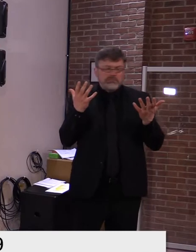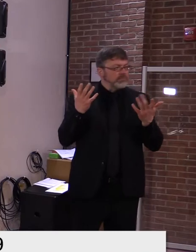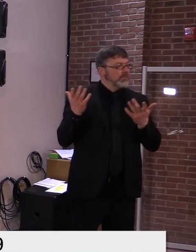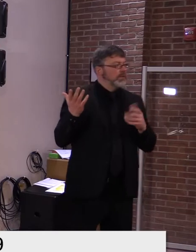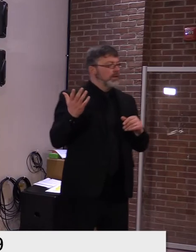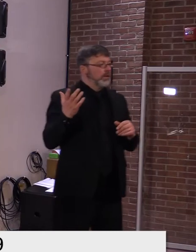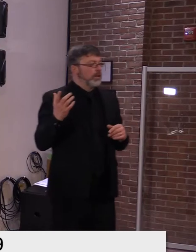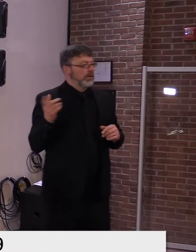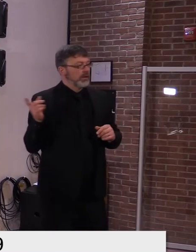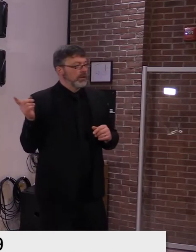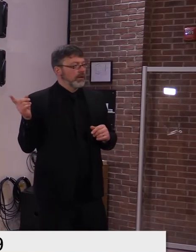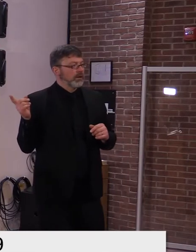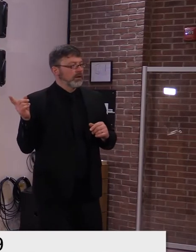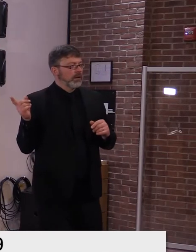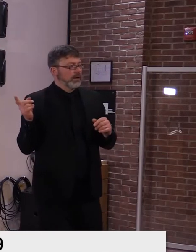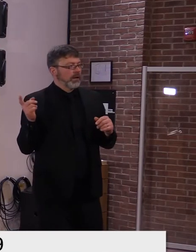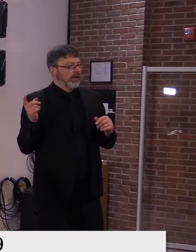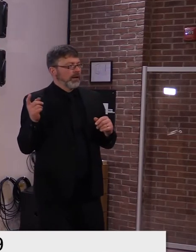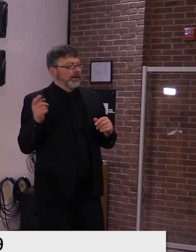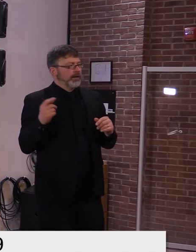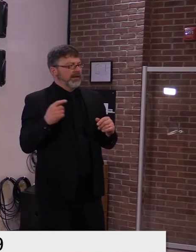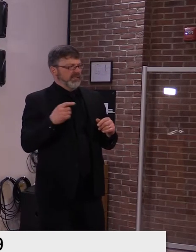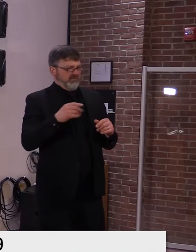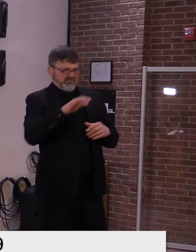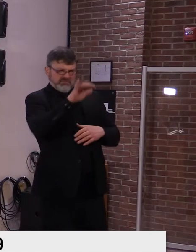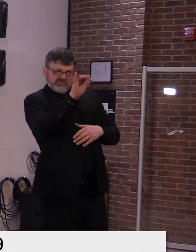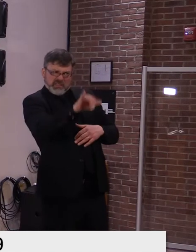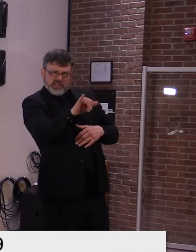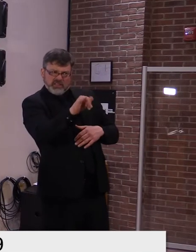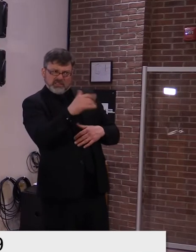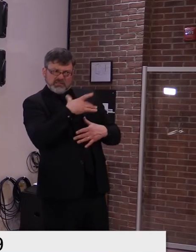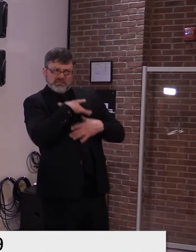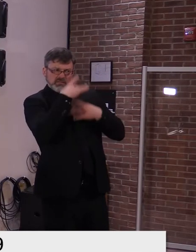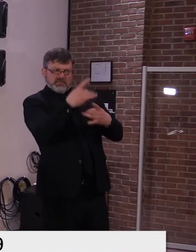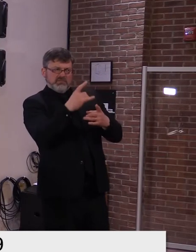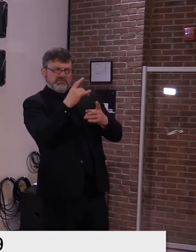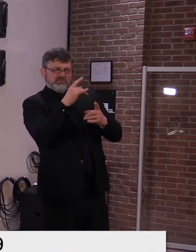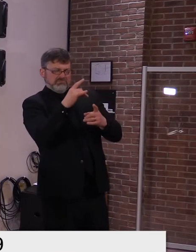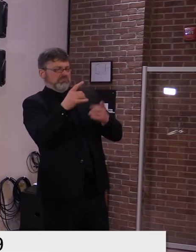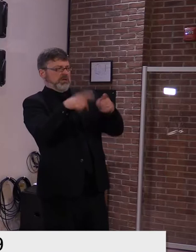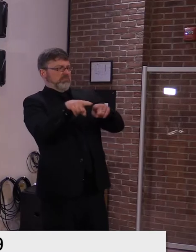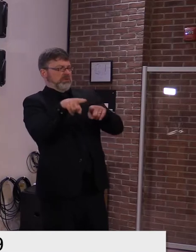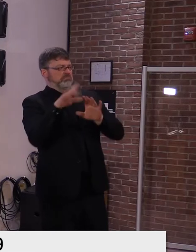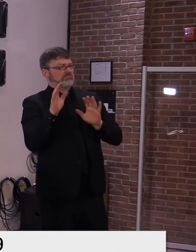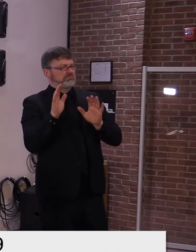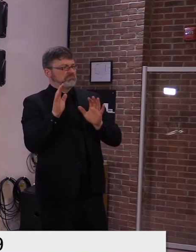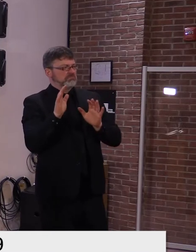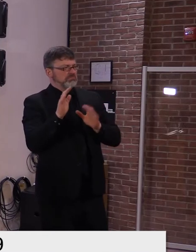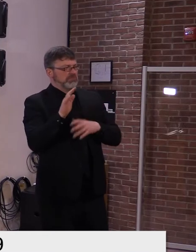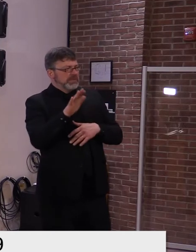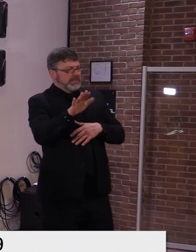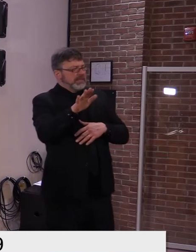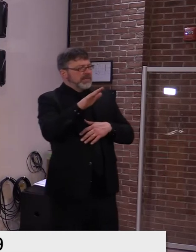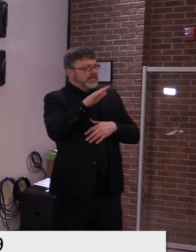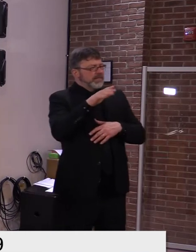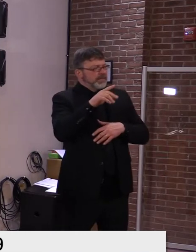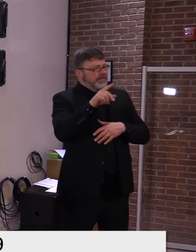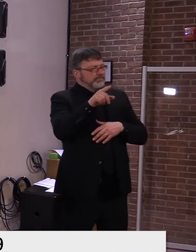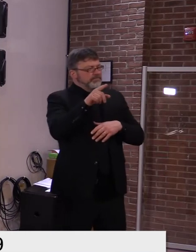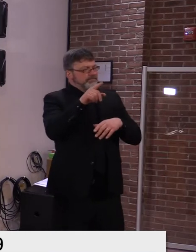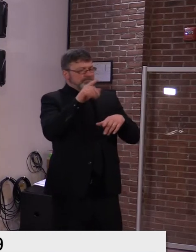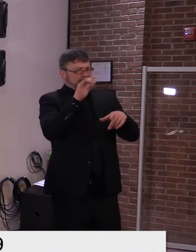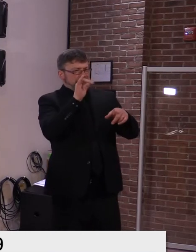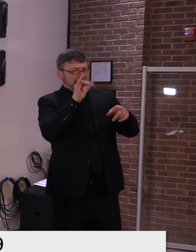unless it's a fairly significant issue that's coming up in the registration system or in sort of